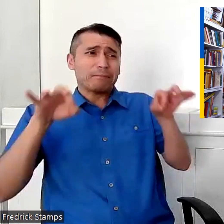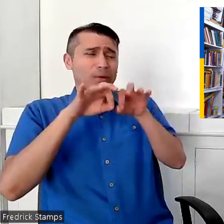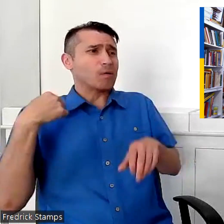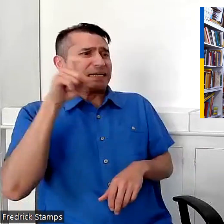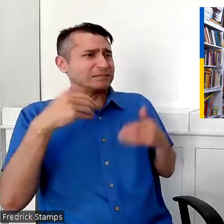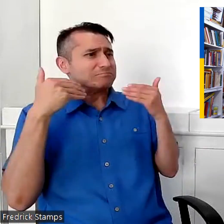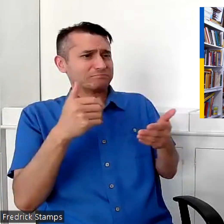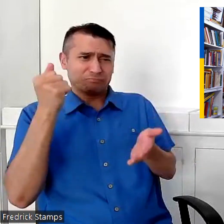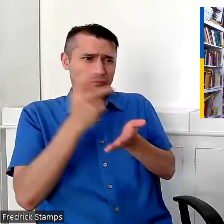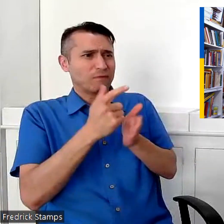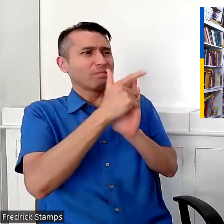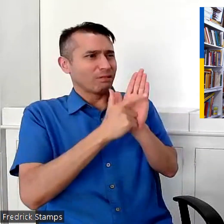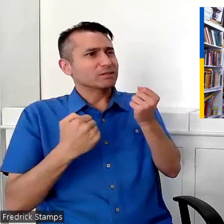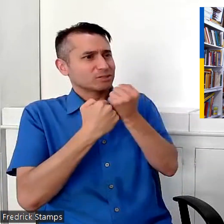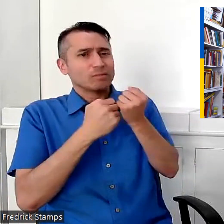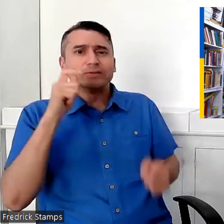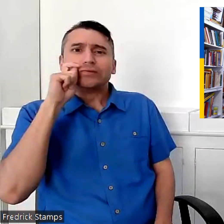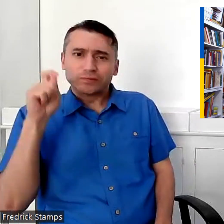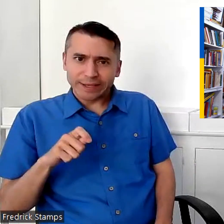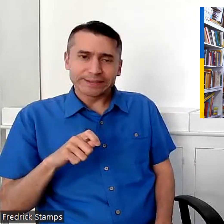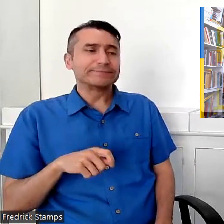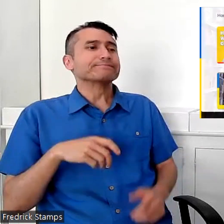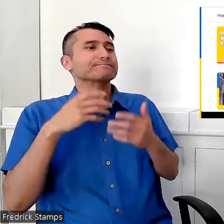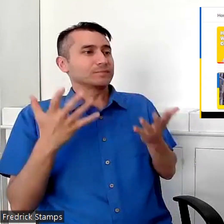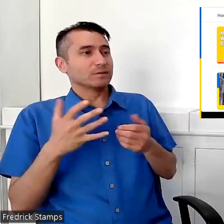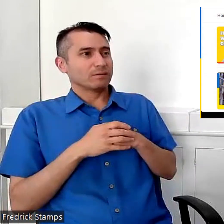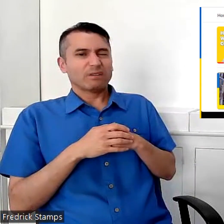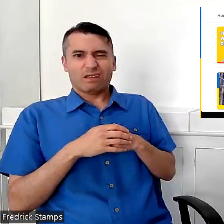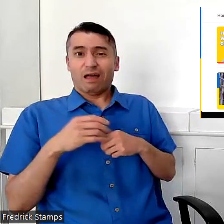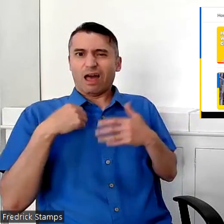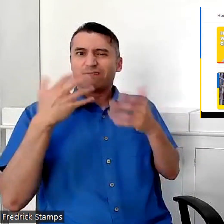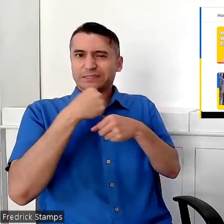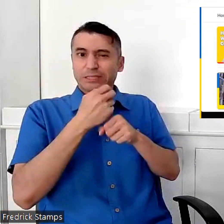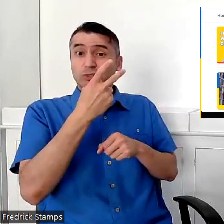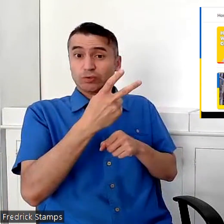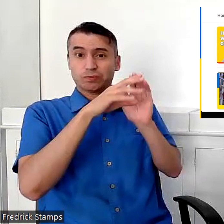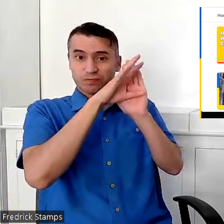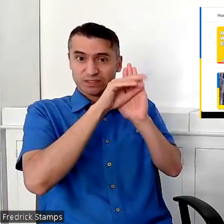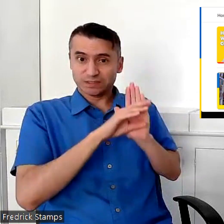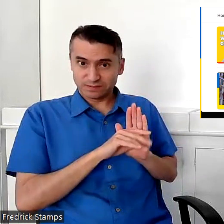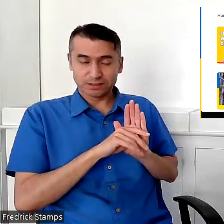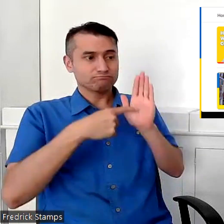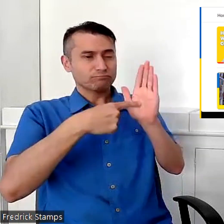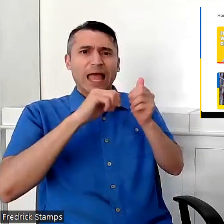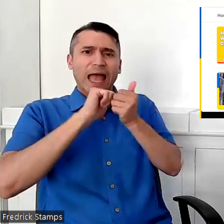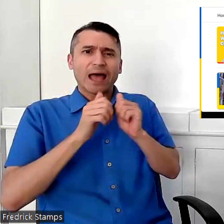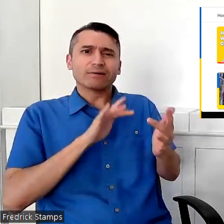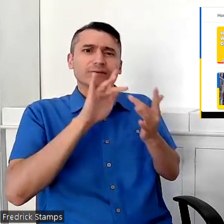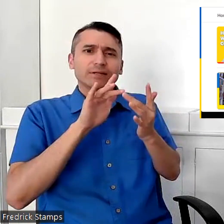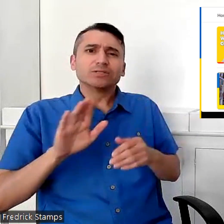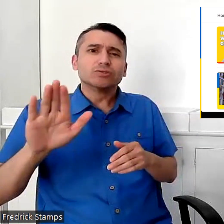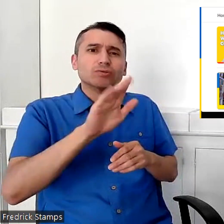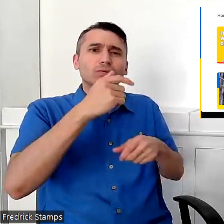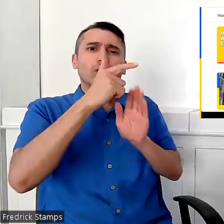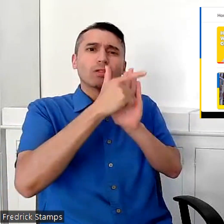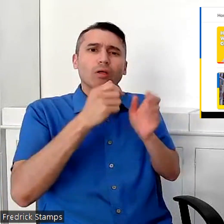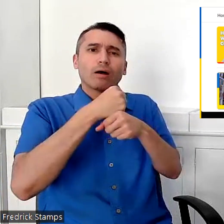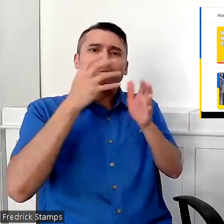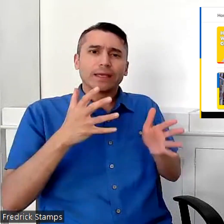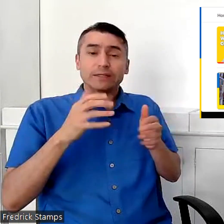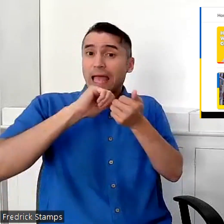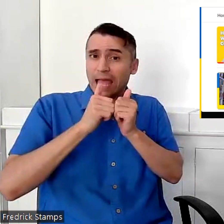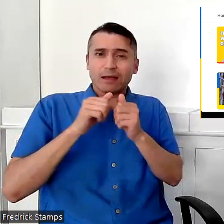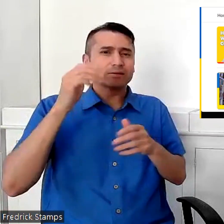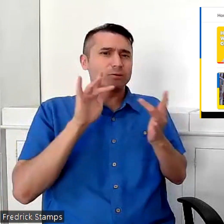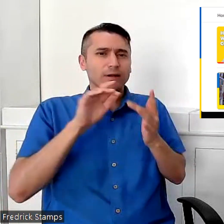to, pass this bill. So I have a number of times put out here, contact your congressman. Here's how. Should I contact